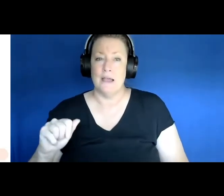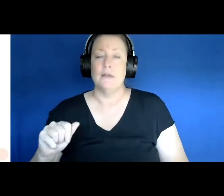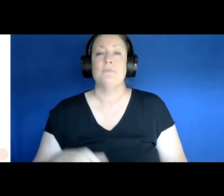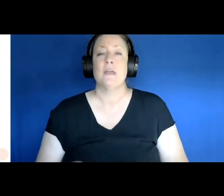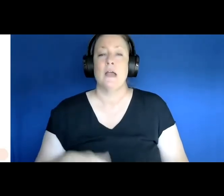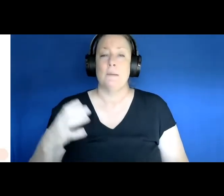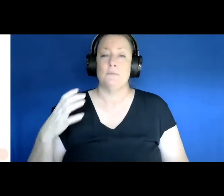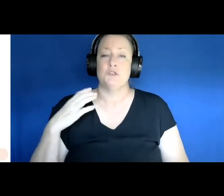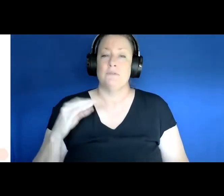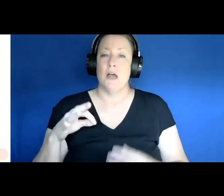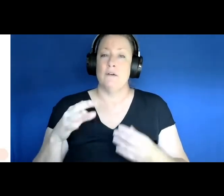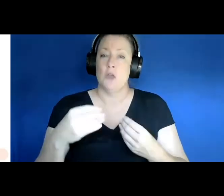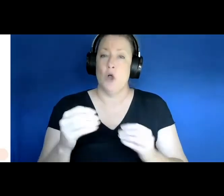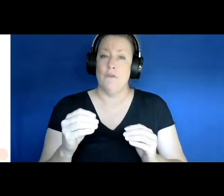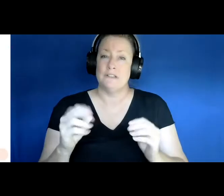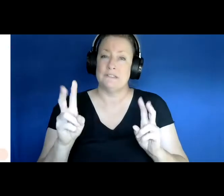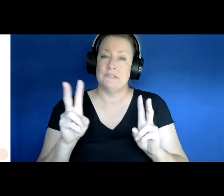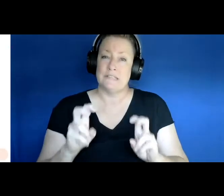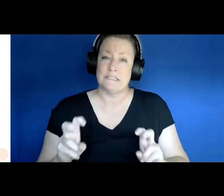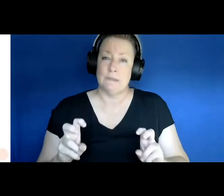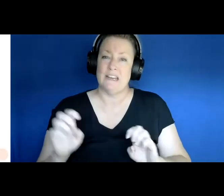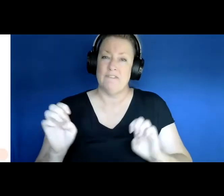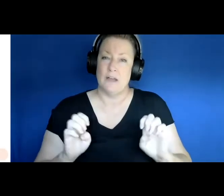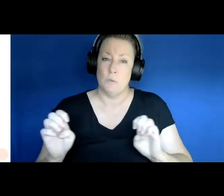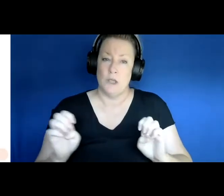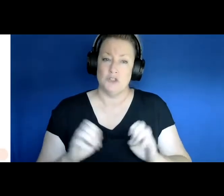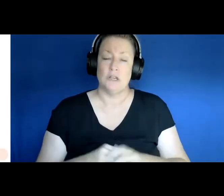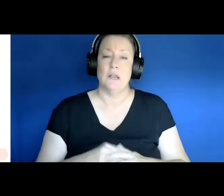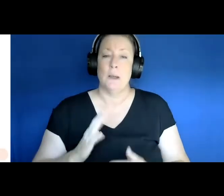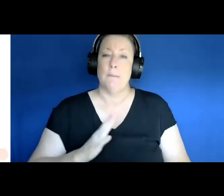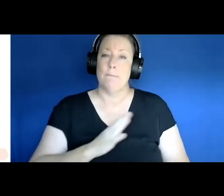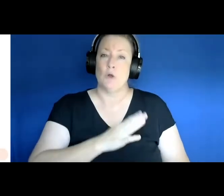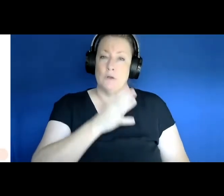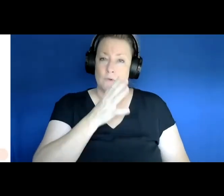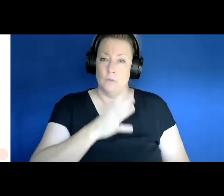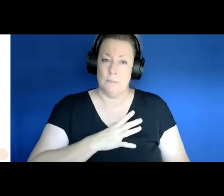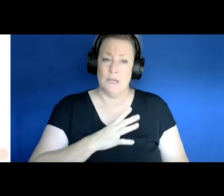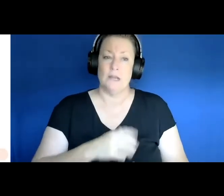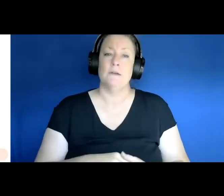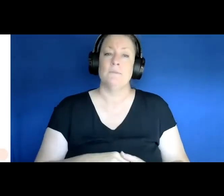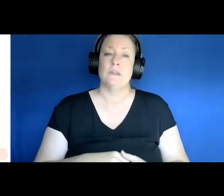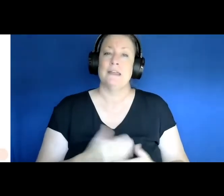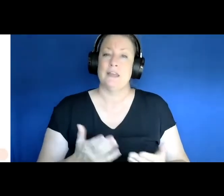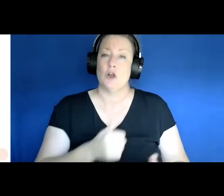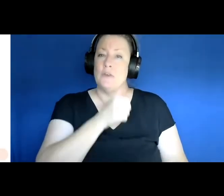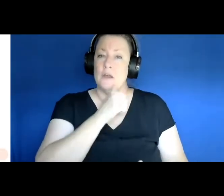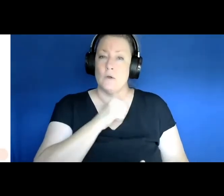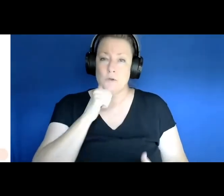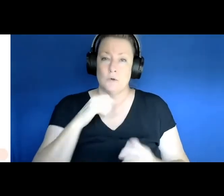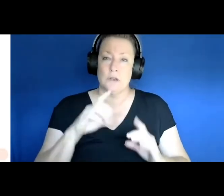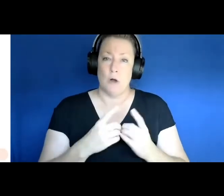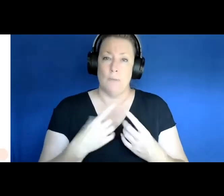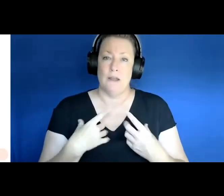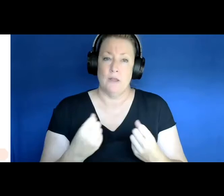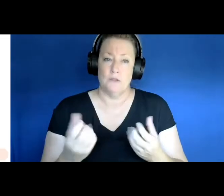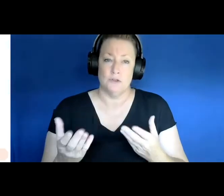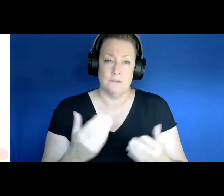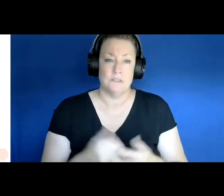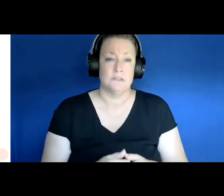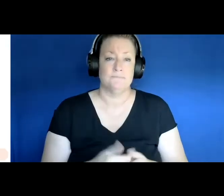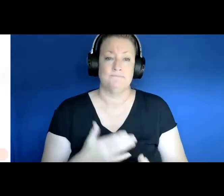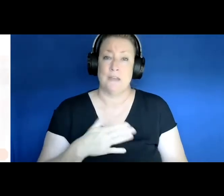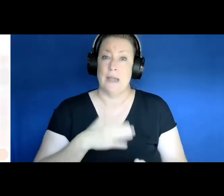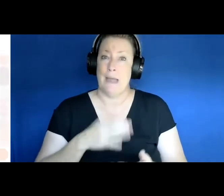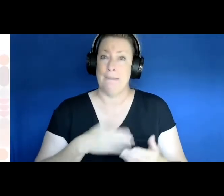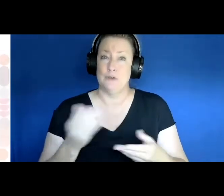and Evaluation within the Bureau of Women's and Children's Health at the Arizona Department of Health Services. And I'm very pleased to moderate this session on